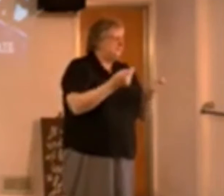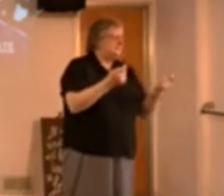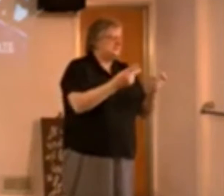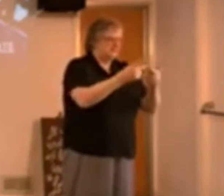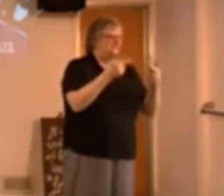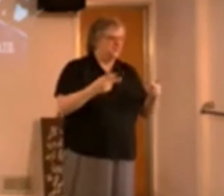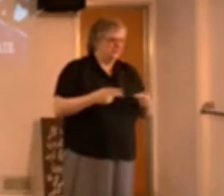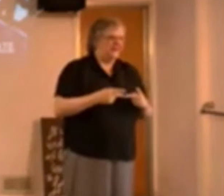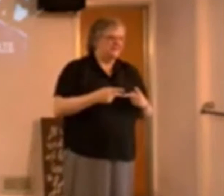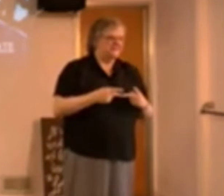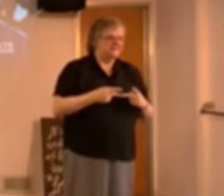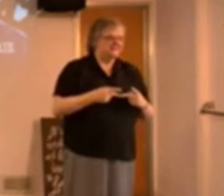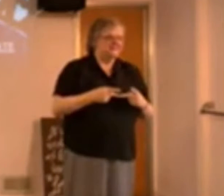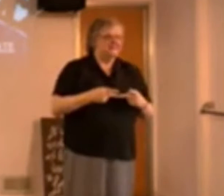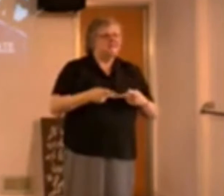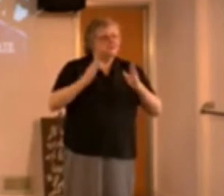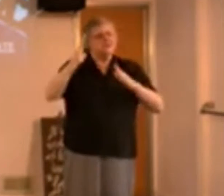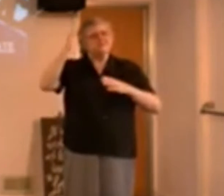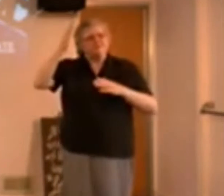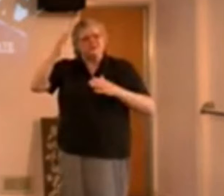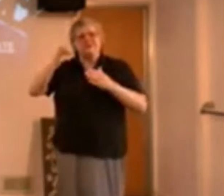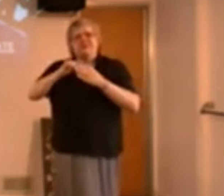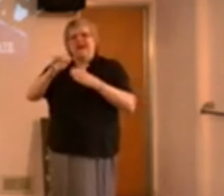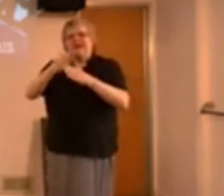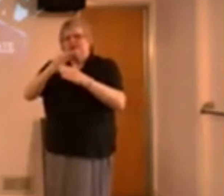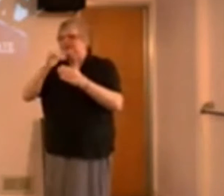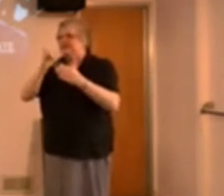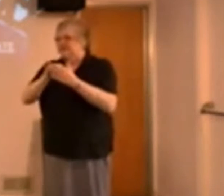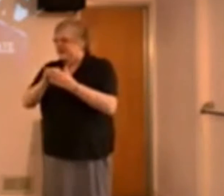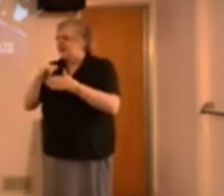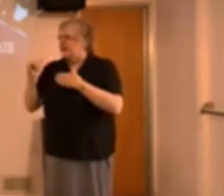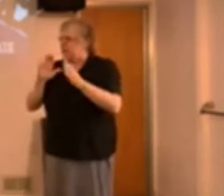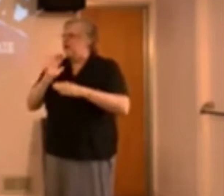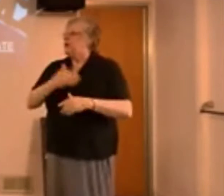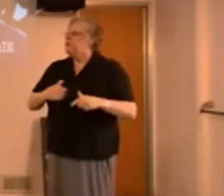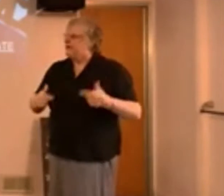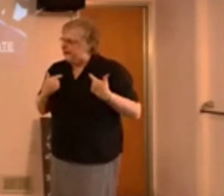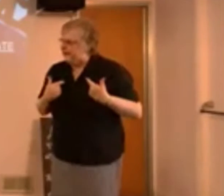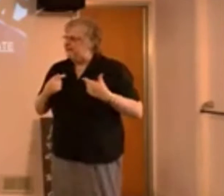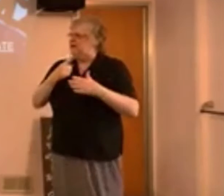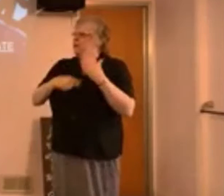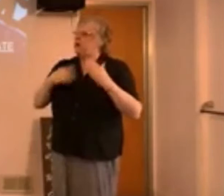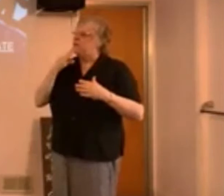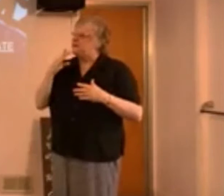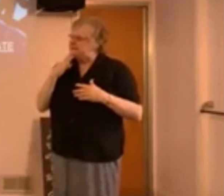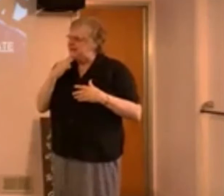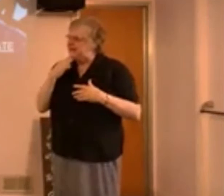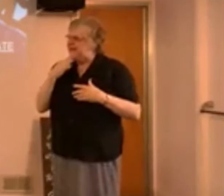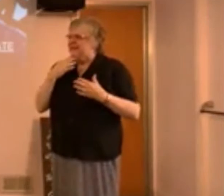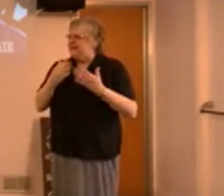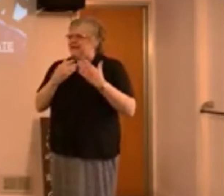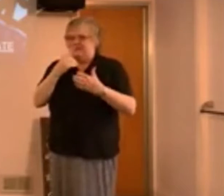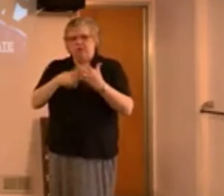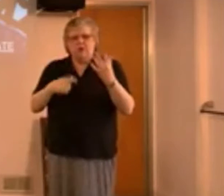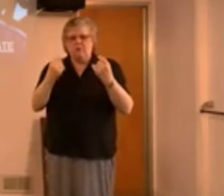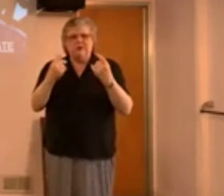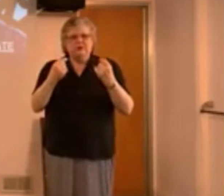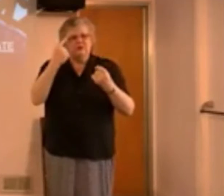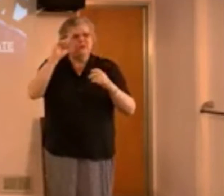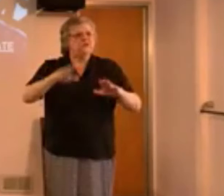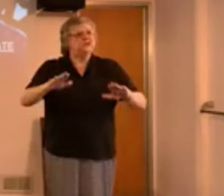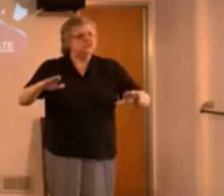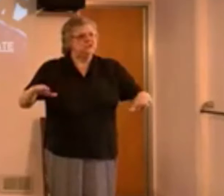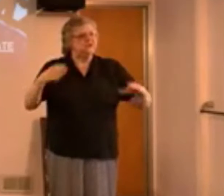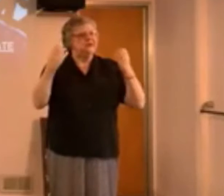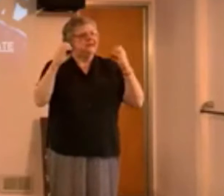sin. Let's preach that gospel today. The way we live, the words we say, even in this fun little activity we do for the children